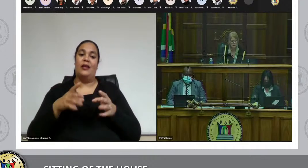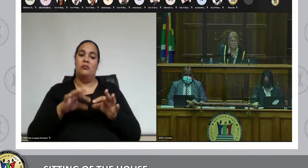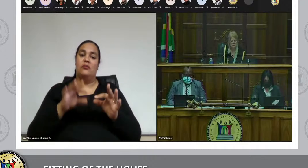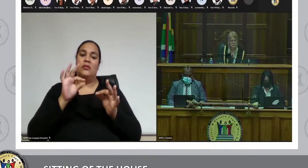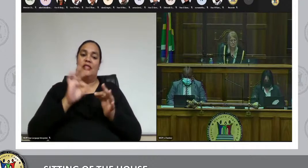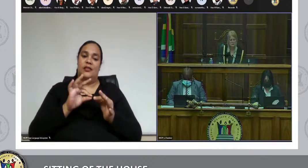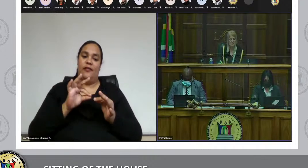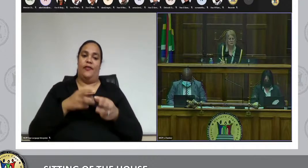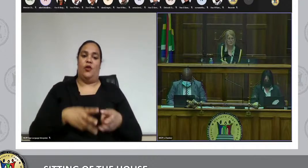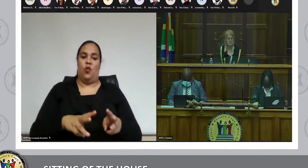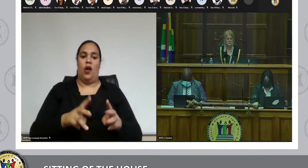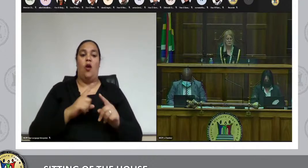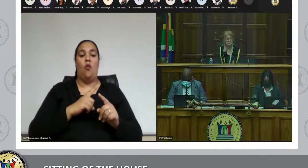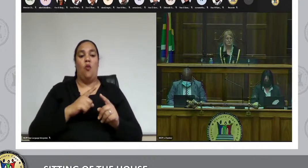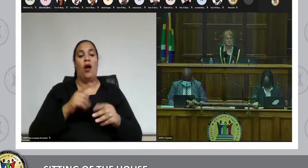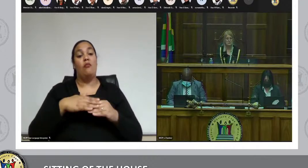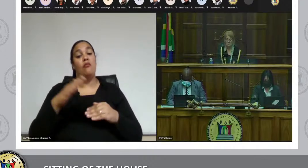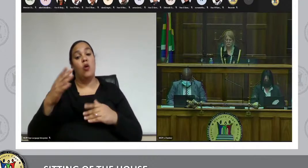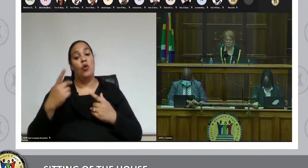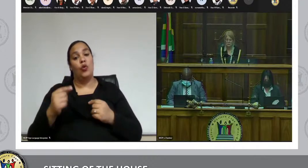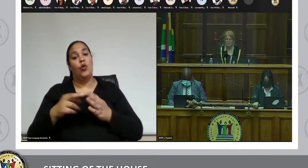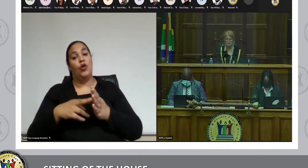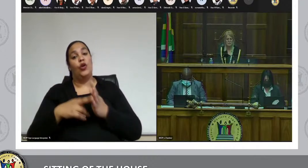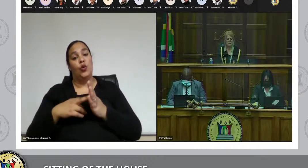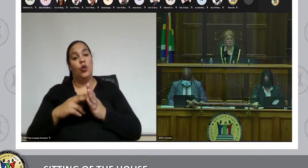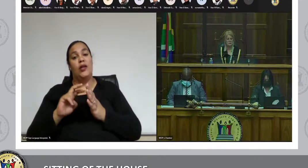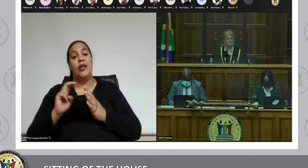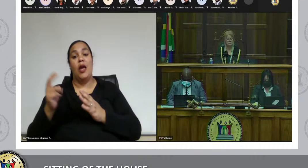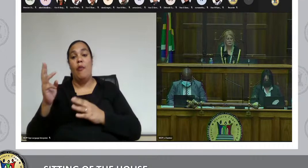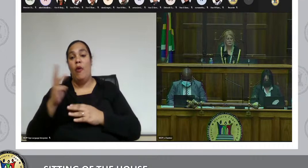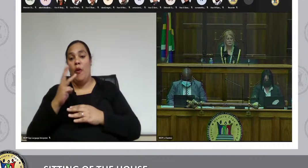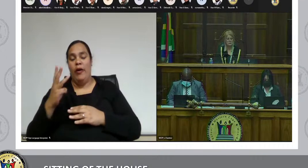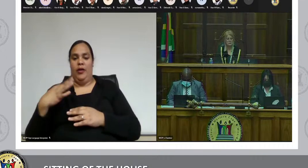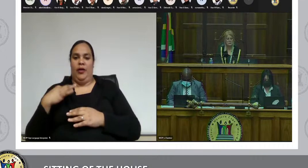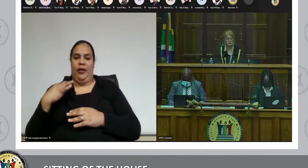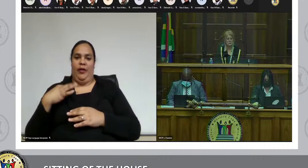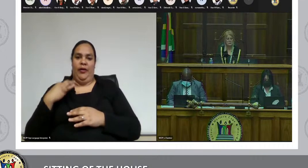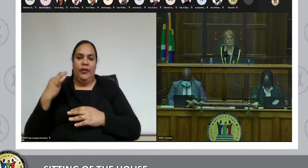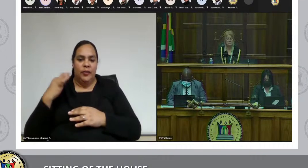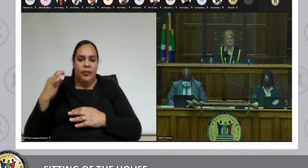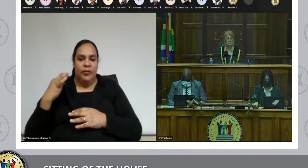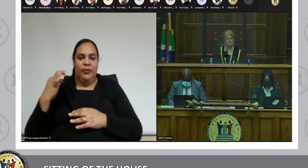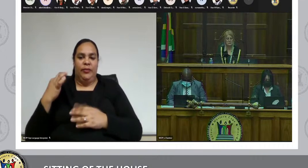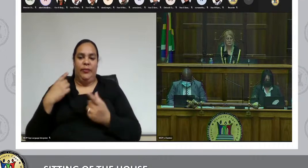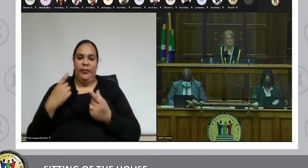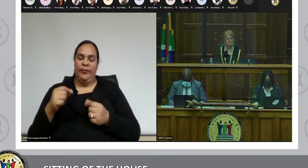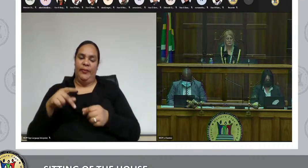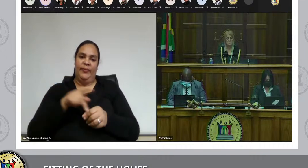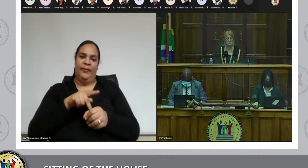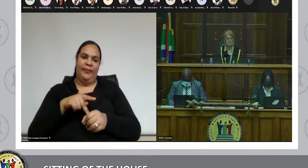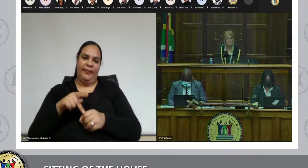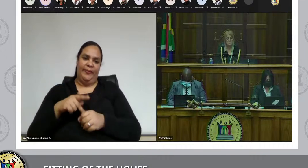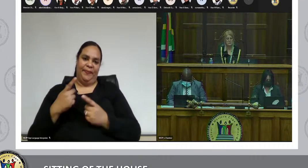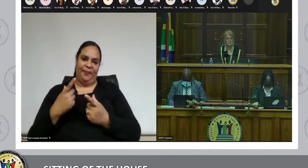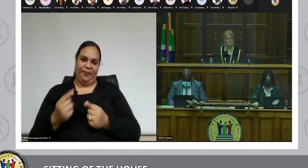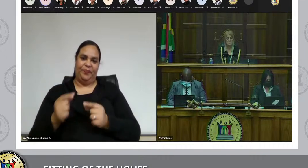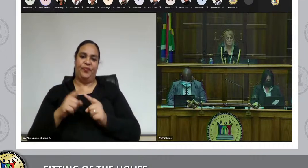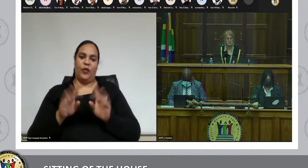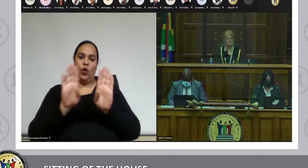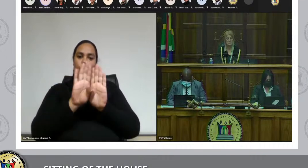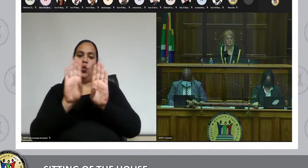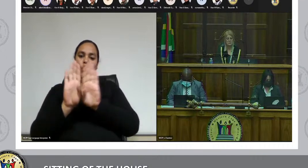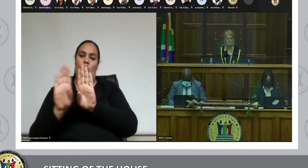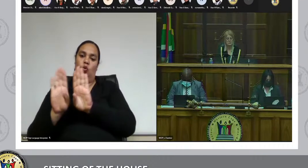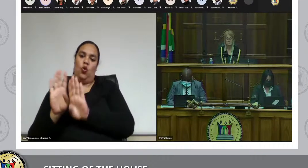context. Furthermore, it was a request that neighbourhood watchers voluntarily participate in the